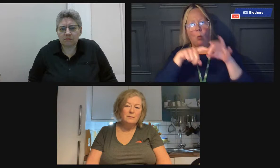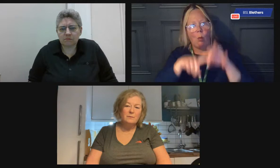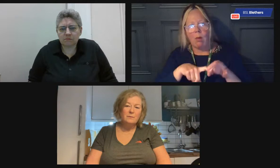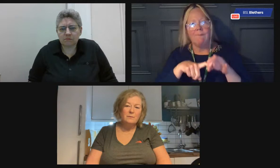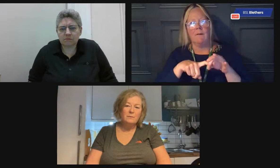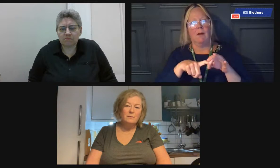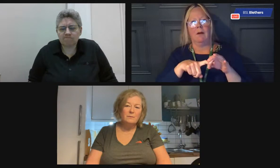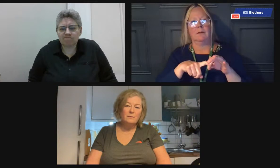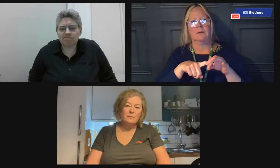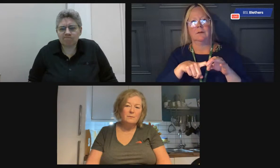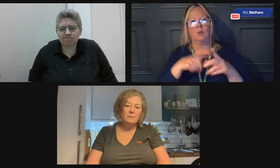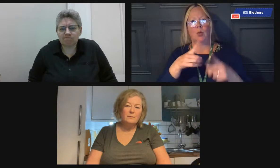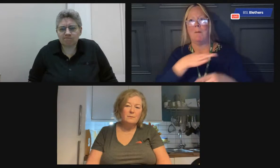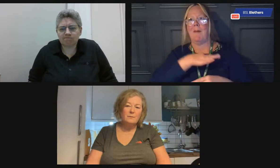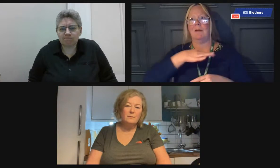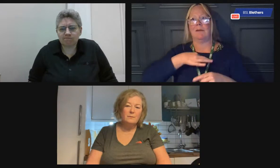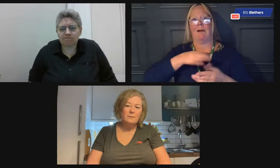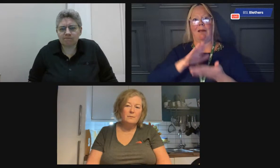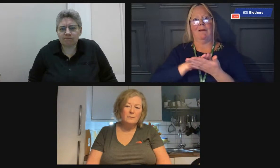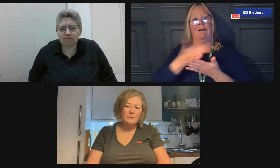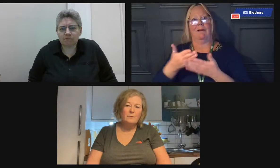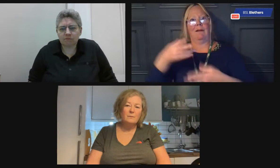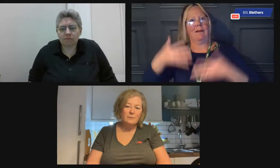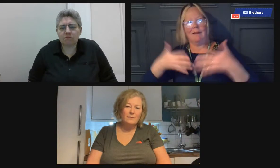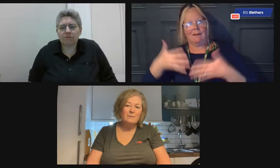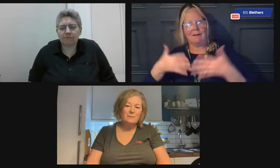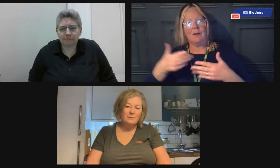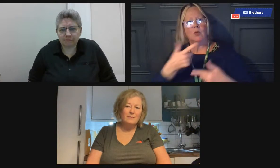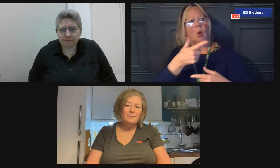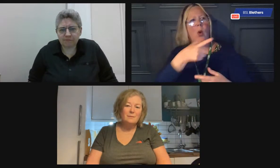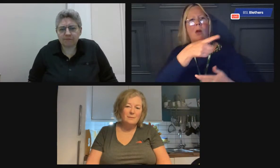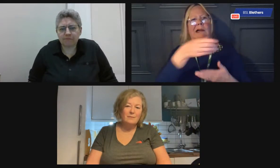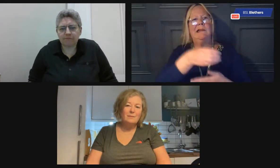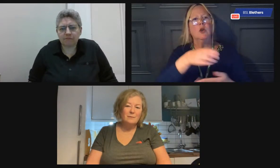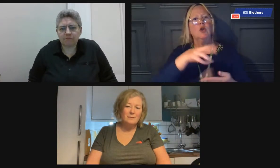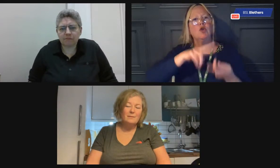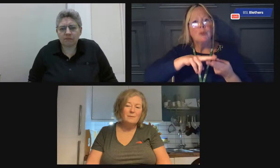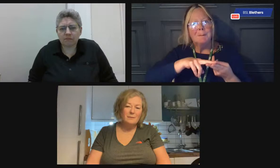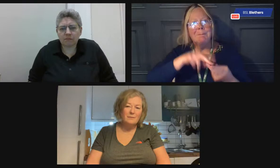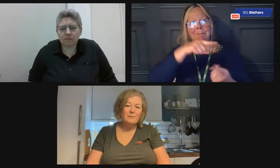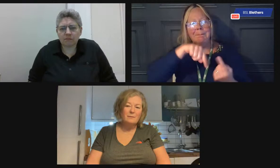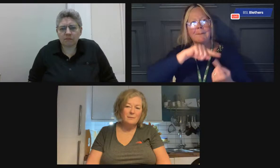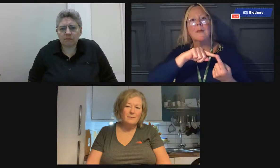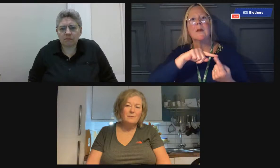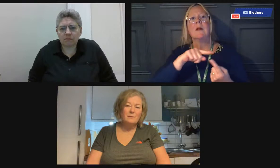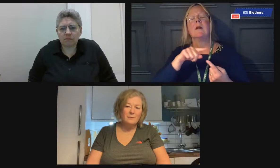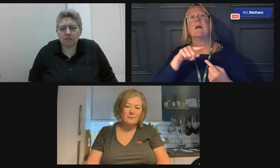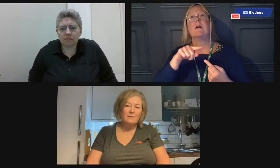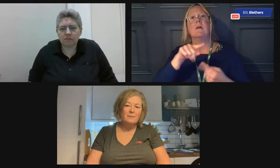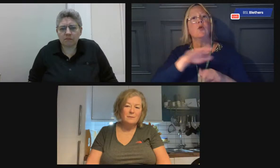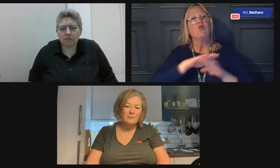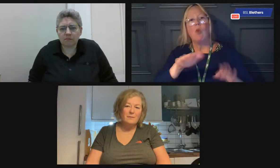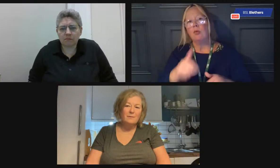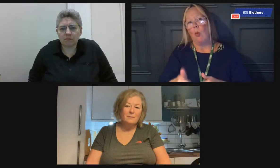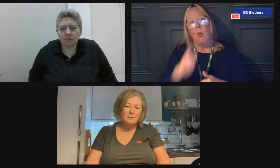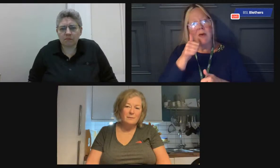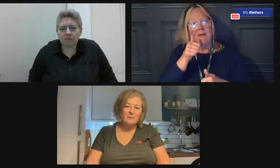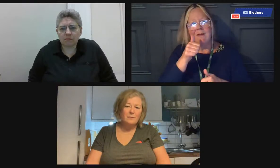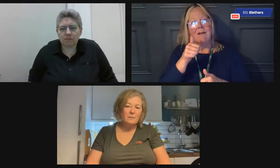agency. So the interpreters may not, in fact, be fully qualified. They might not be experienced in the medical